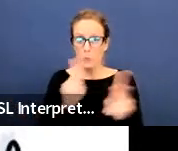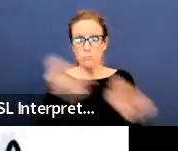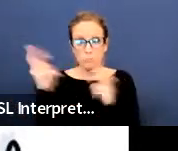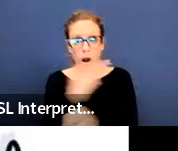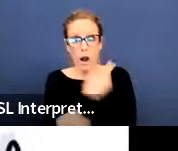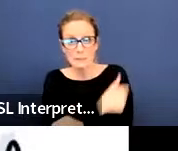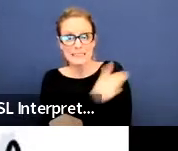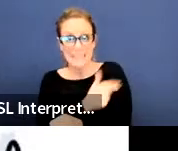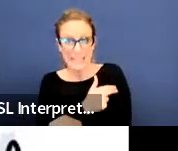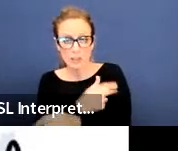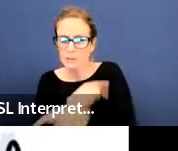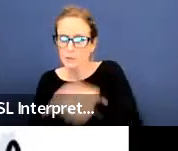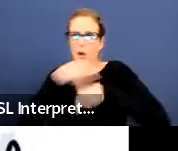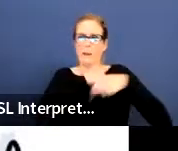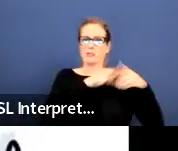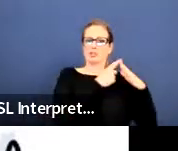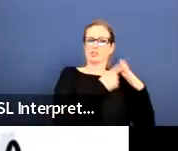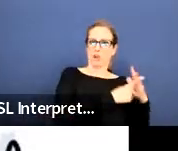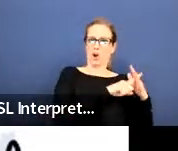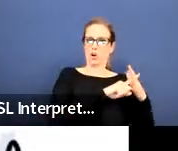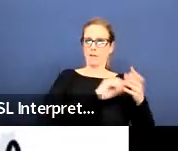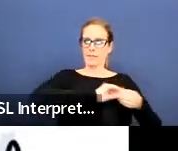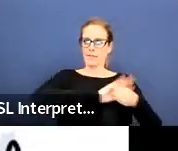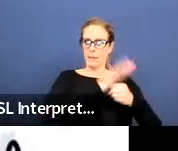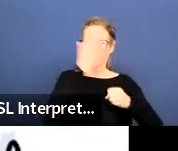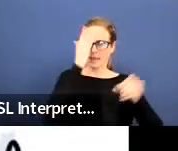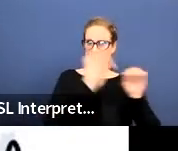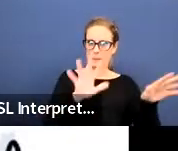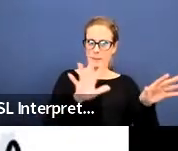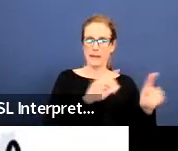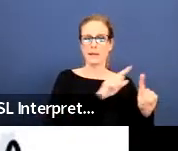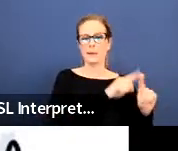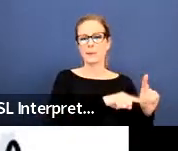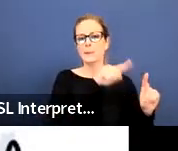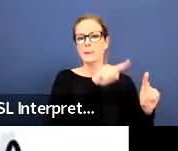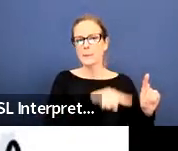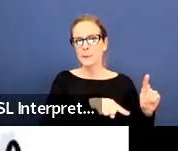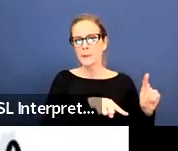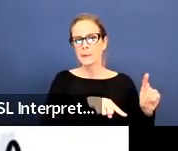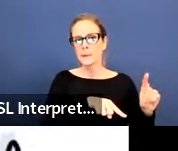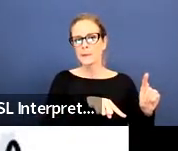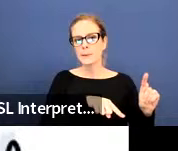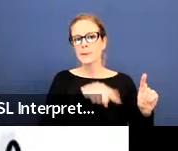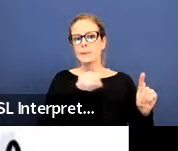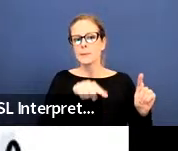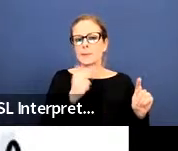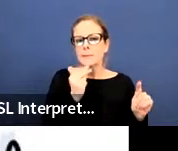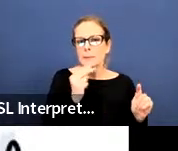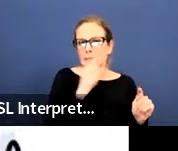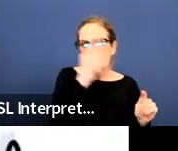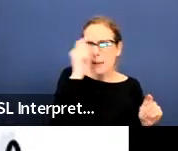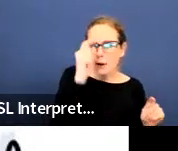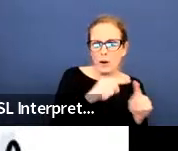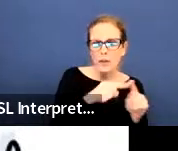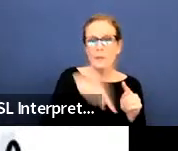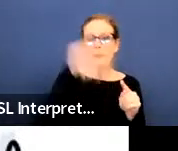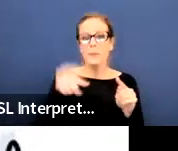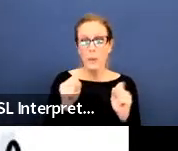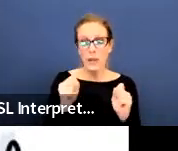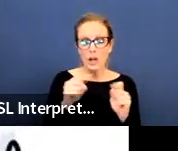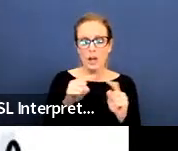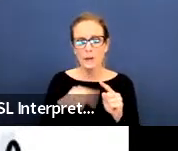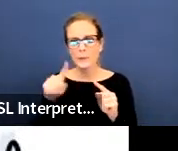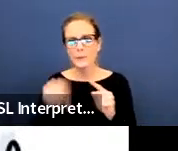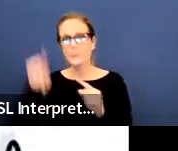back to the start of the pandemic. You can see the two smaller summer waves and the two large winter waves. So I don't